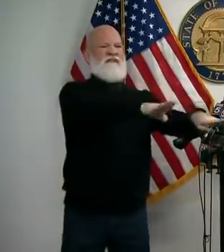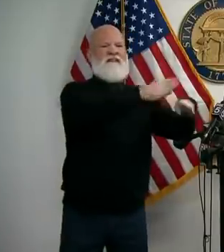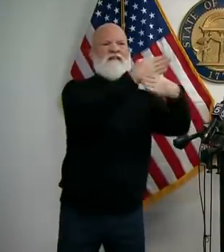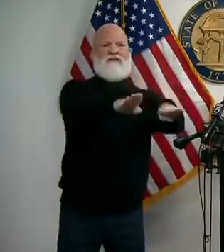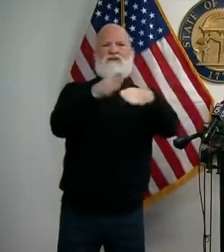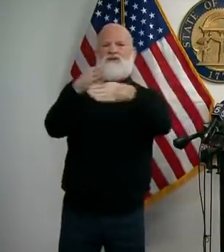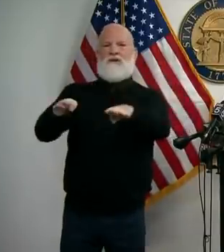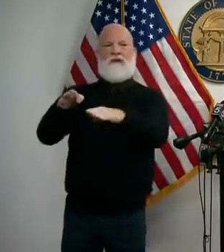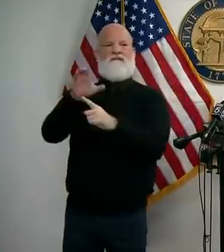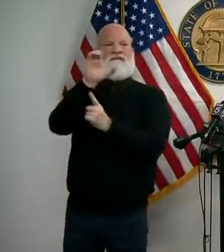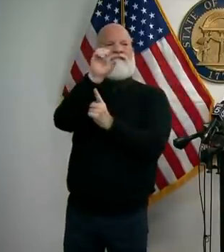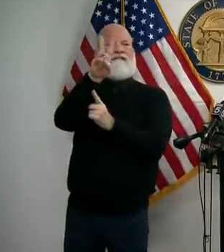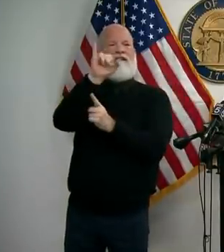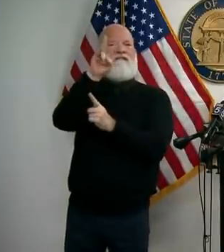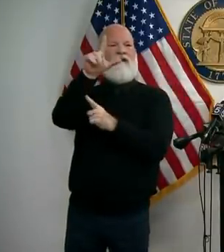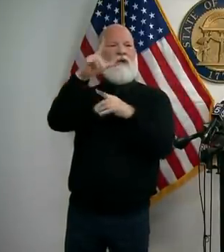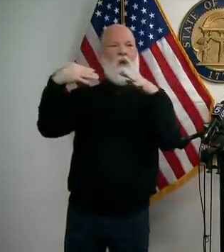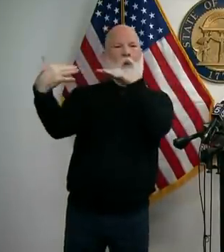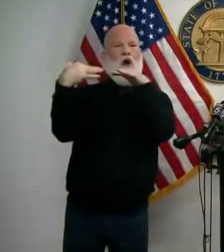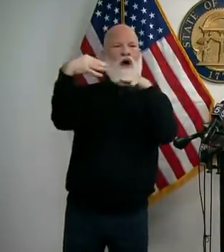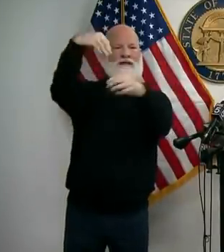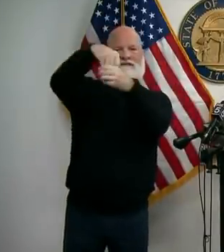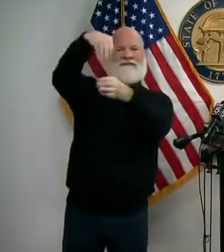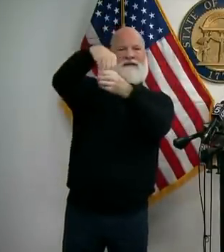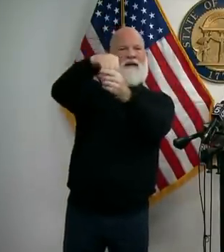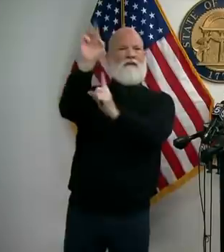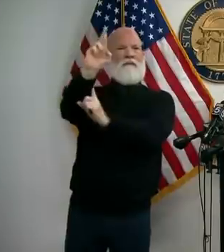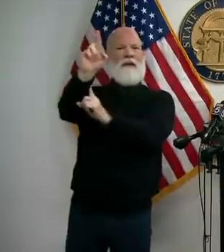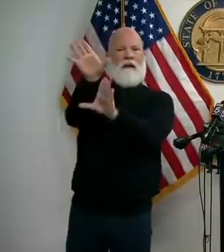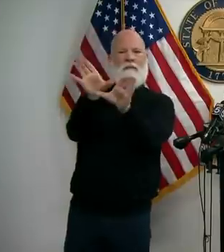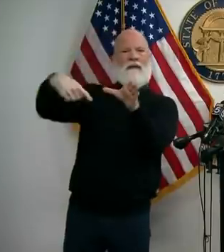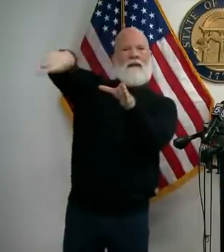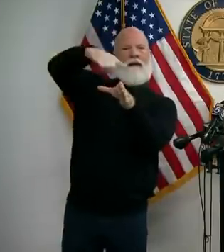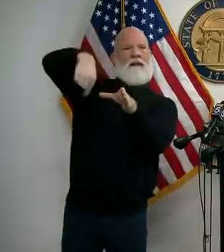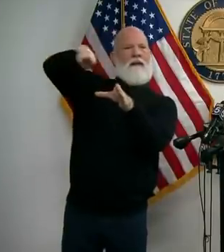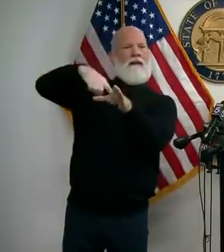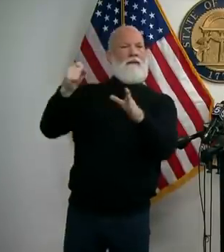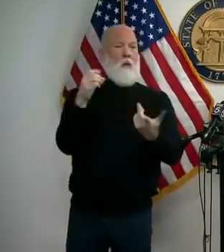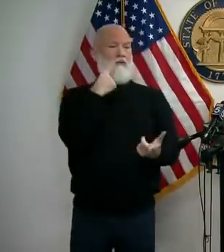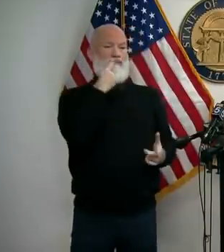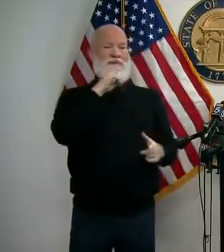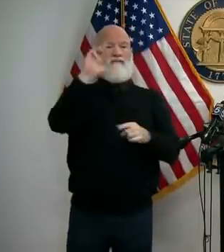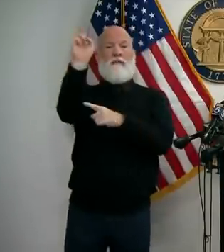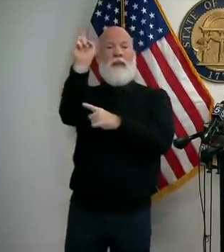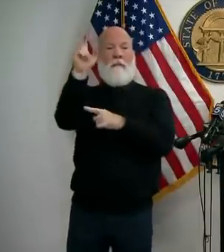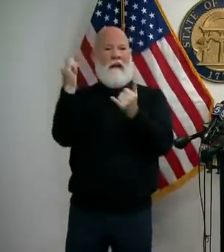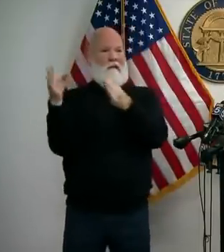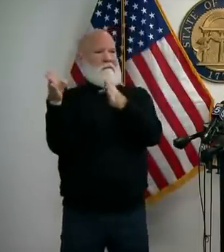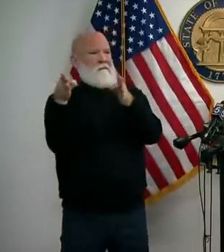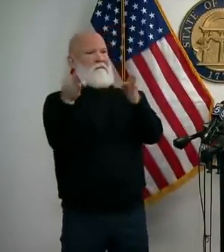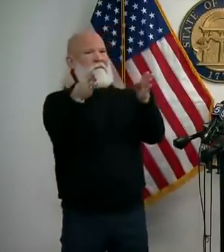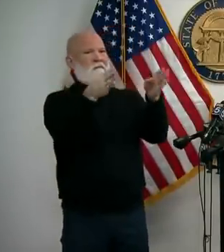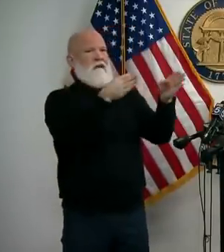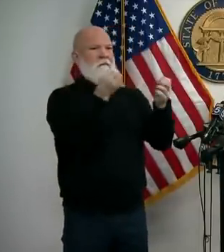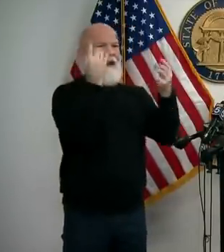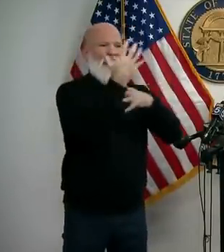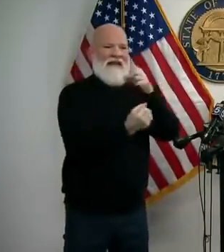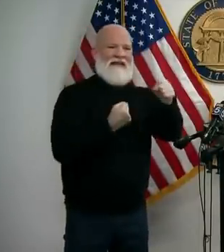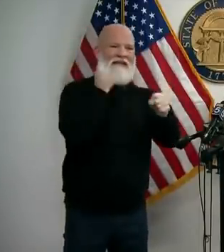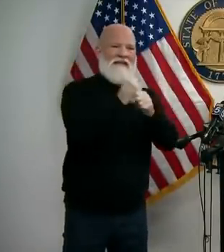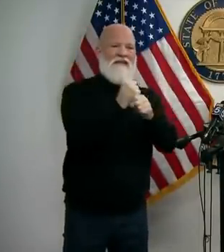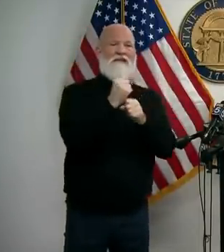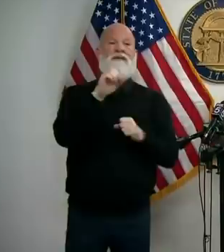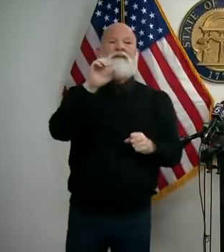a state that has been trending from the point of view of Republicans the other direction for years now. I mean, let's remember Stacey Abrams, who has yet to concede